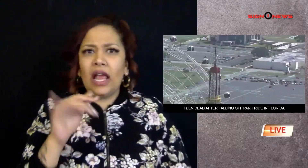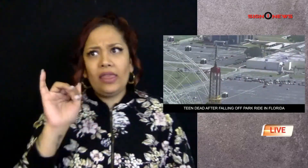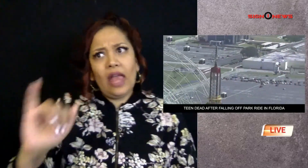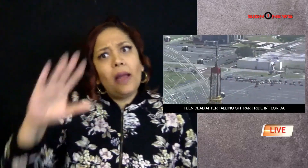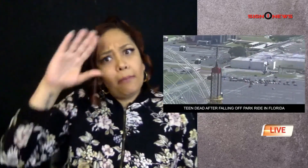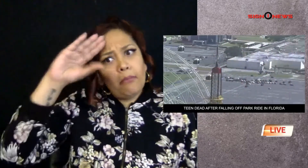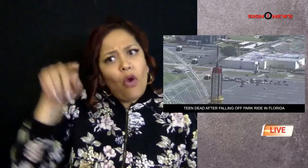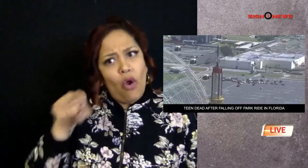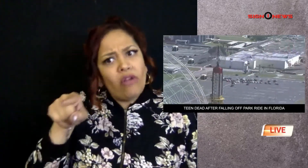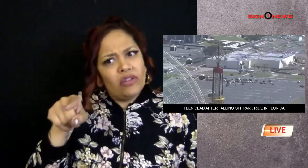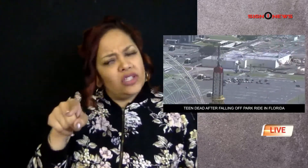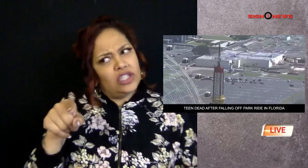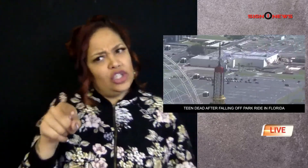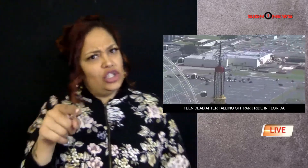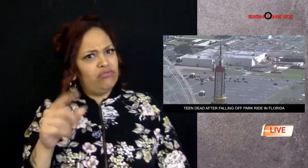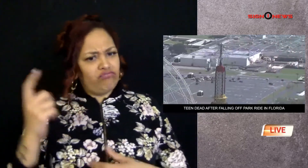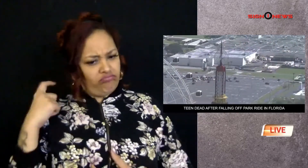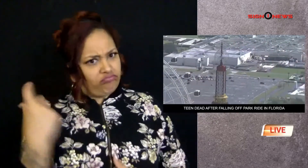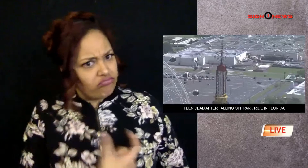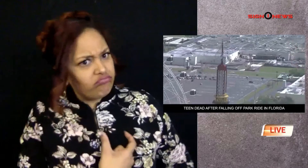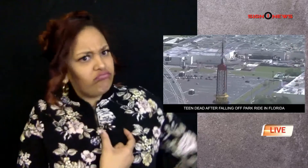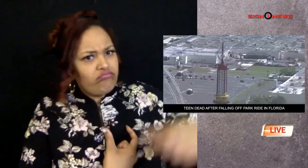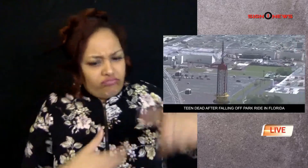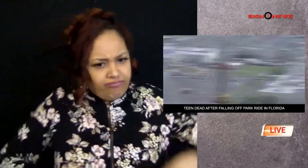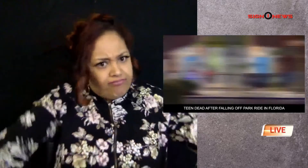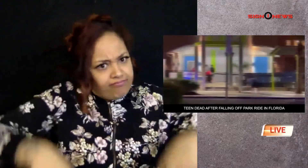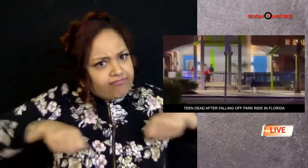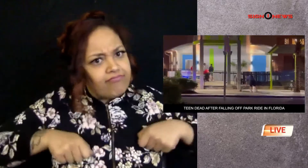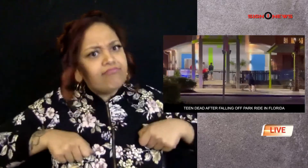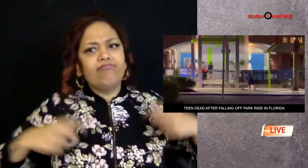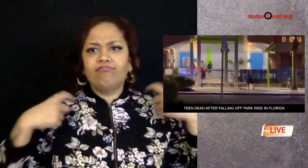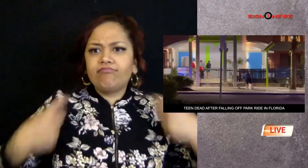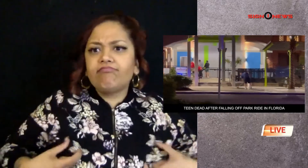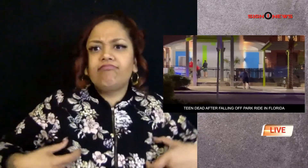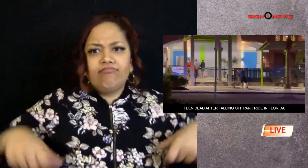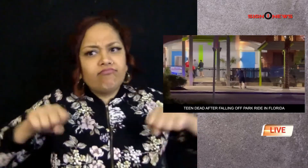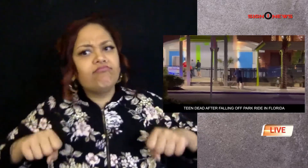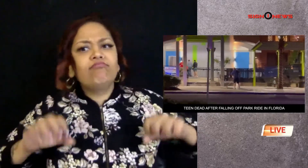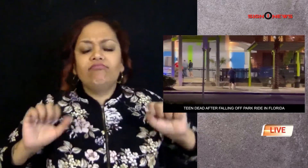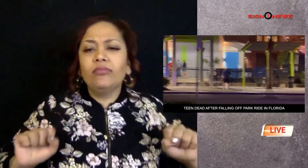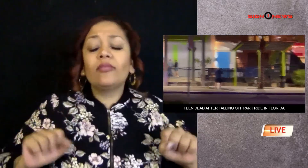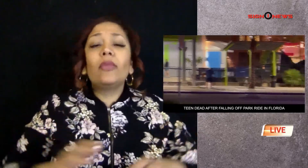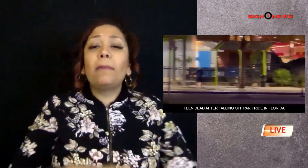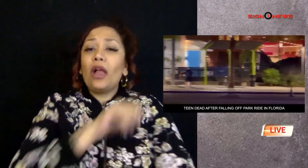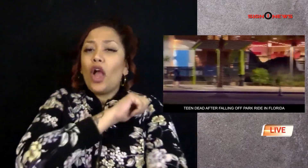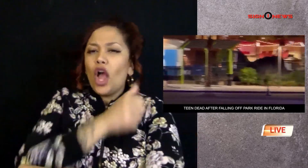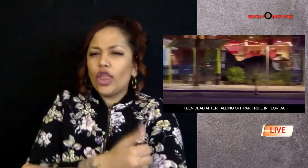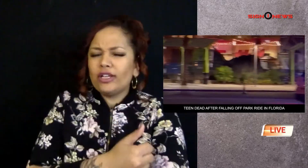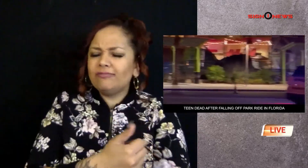Now, even though ride operators say the boy was secured in his seat,